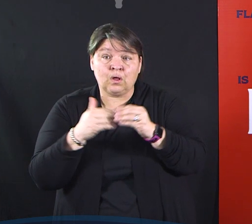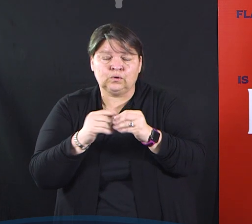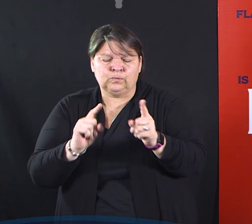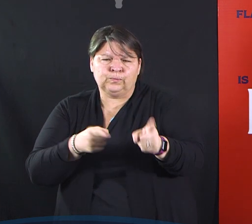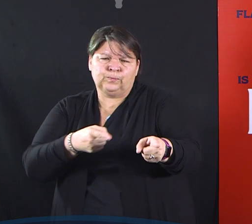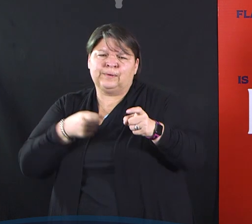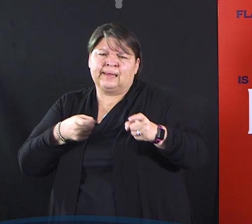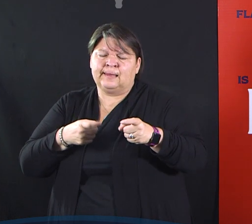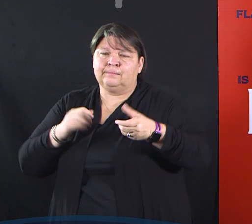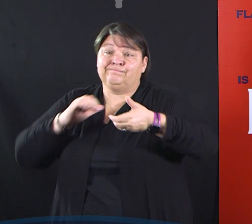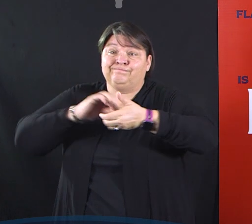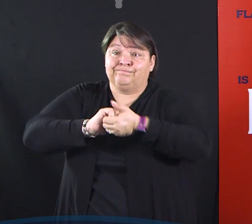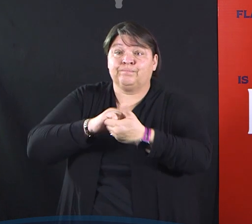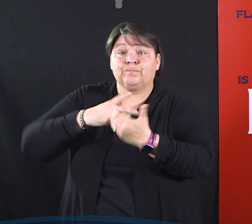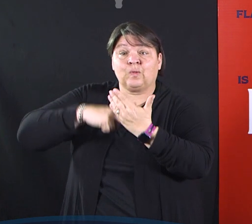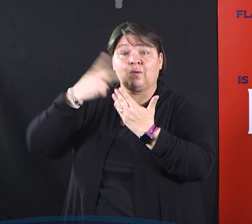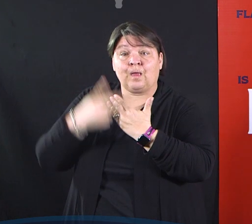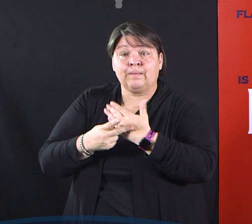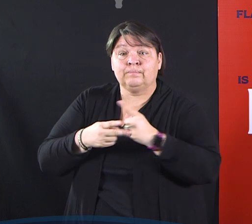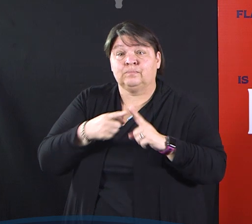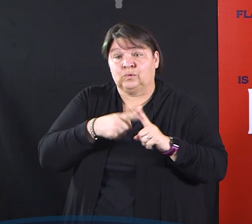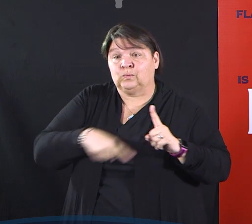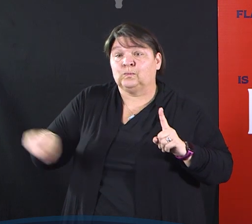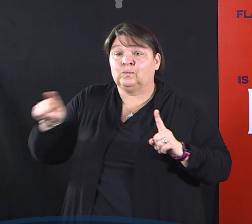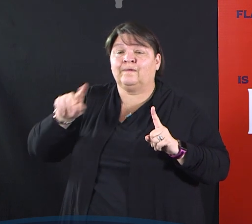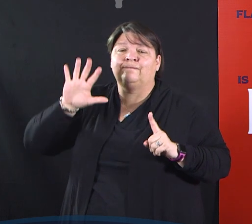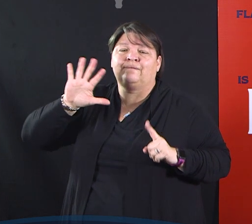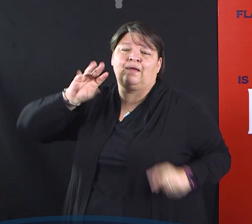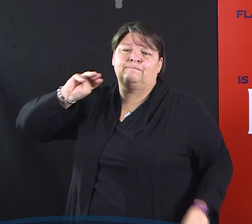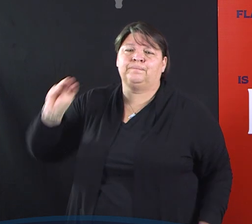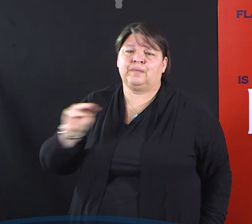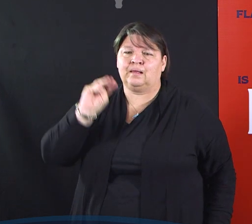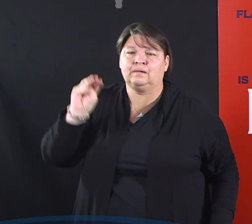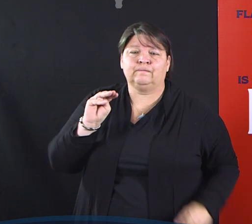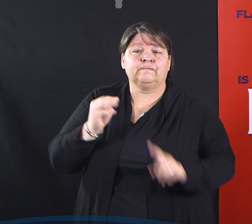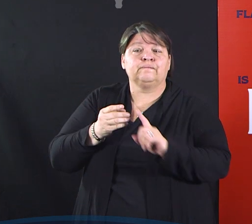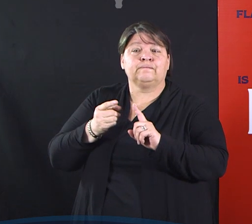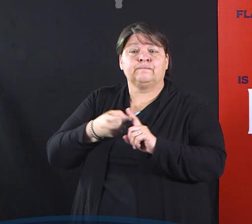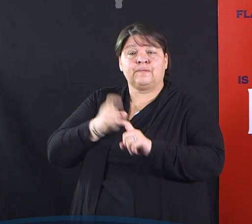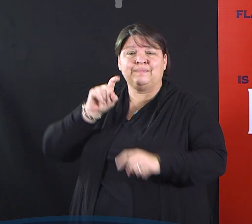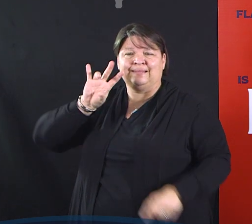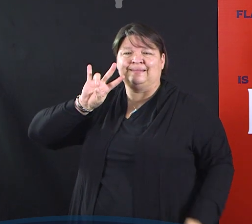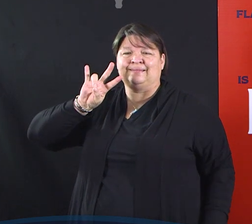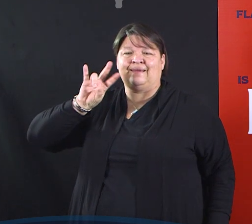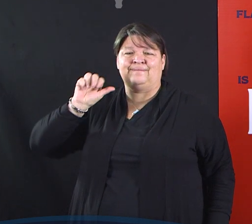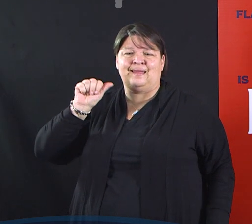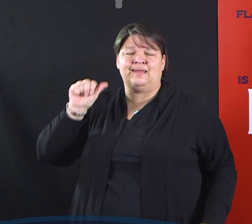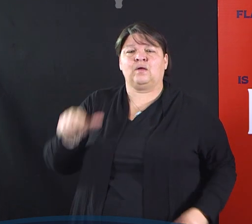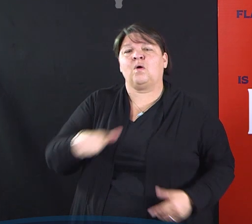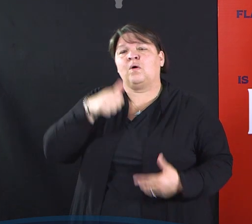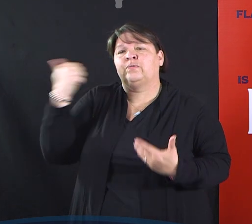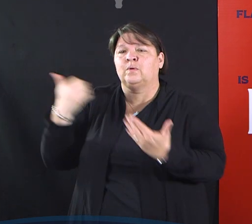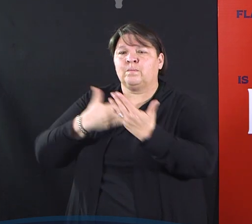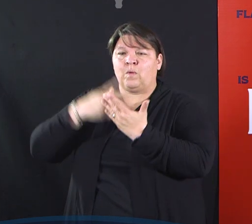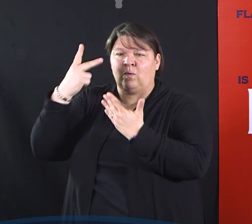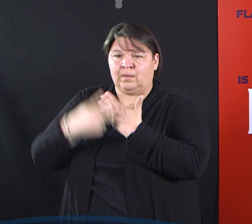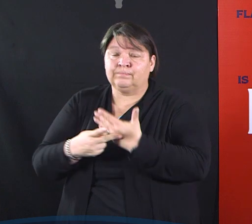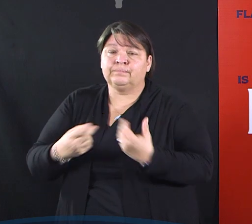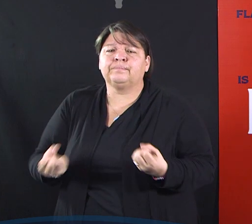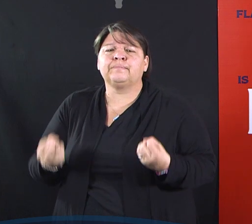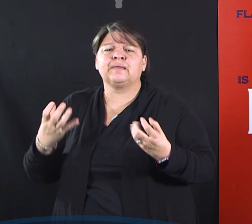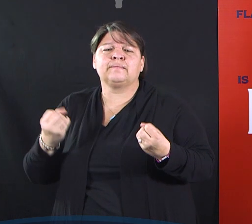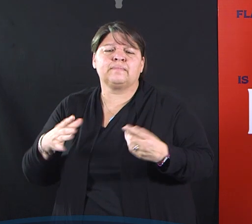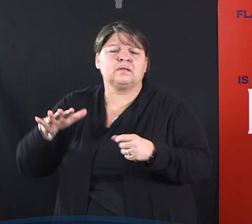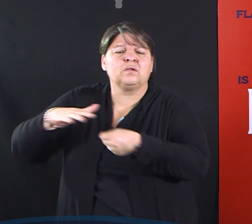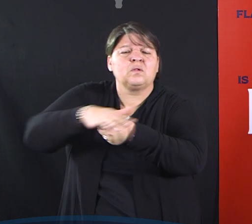$5 million through the 7A program. There are also a number of local initiatives underway, such as the Artist Relief Fund, which